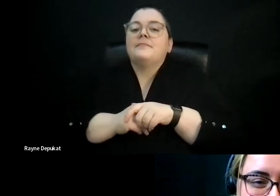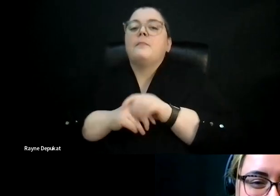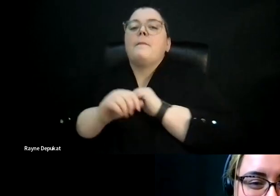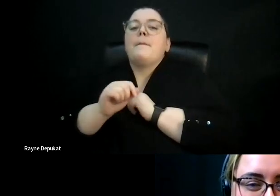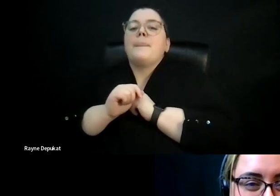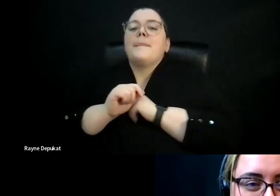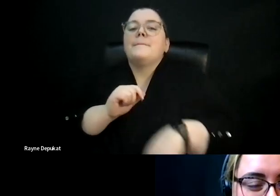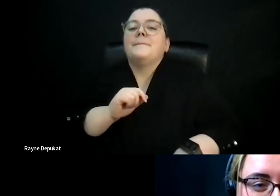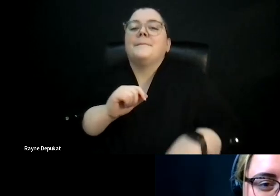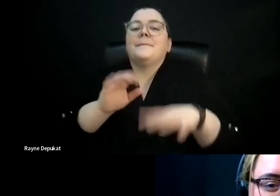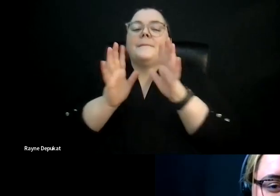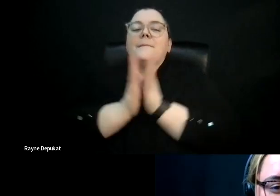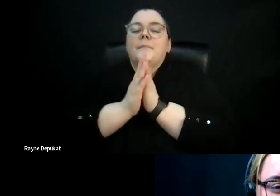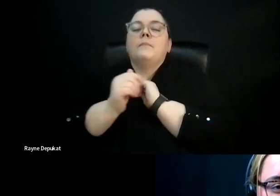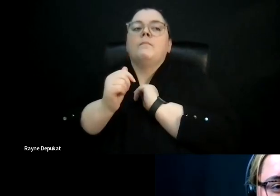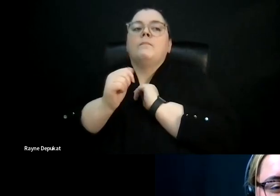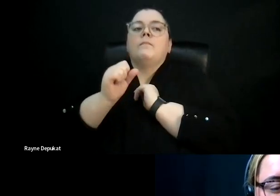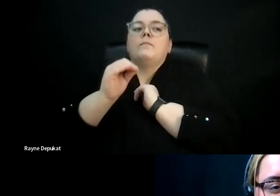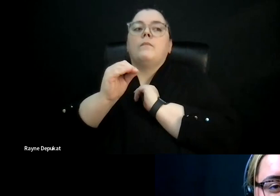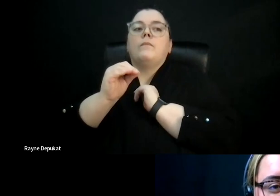Sorry, the tiles moved around. We're good now.